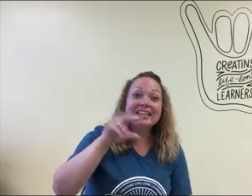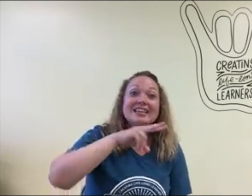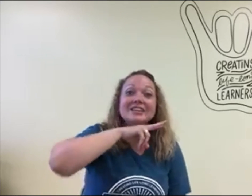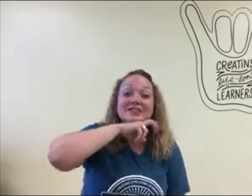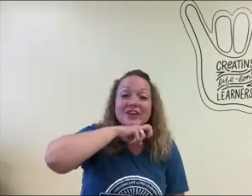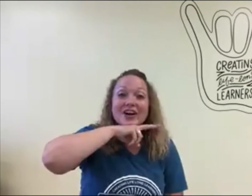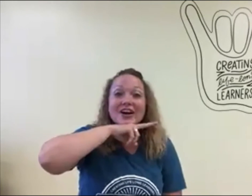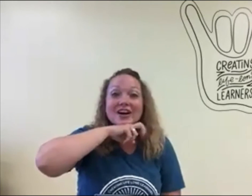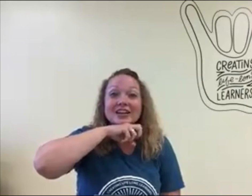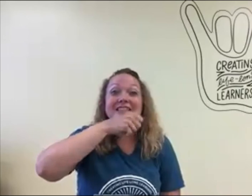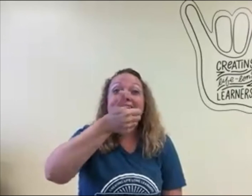7, 8 little, 9 little frogs,